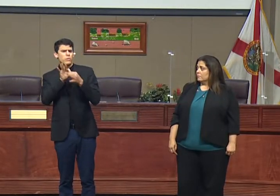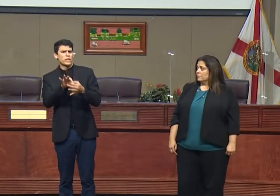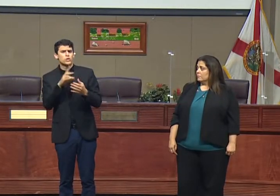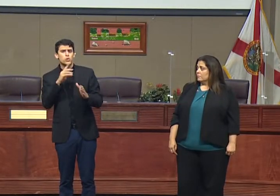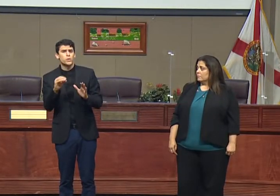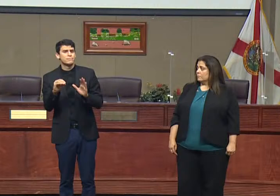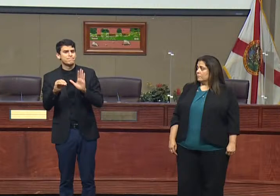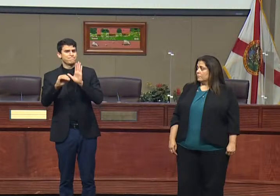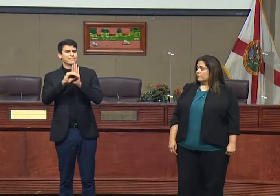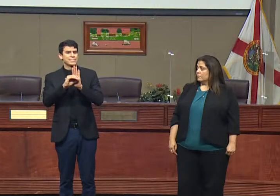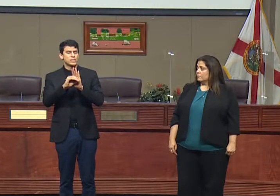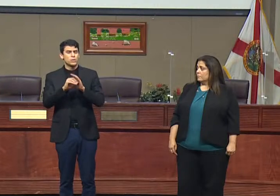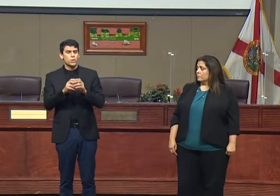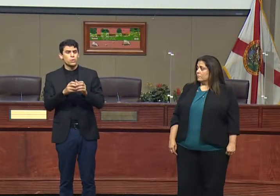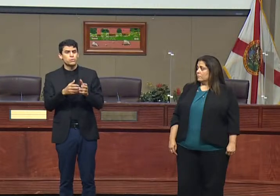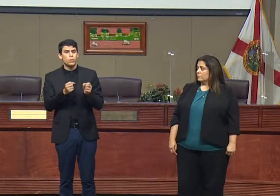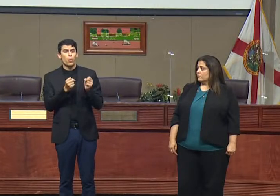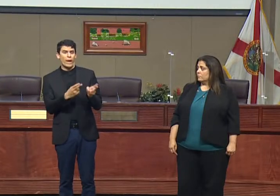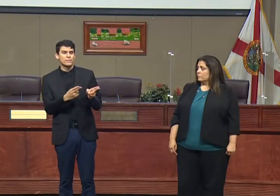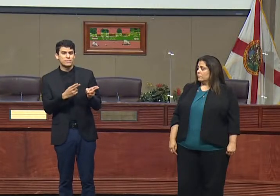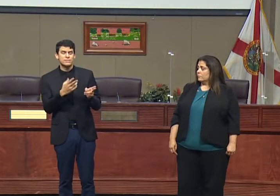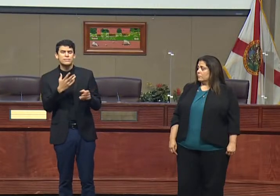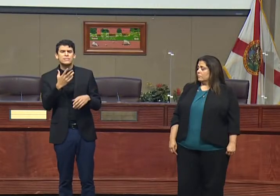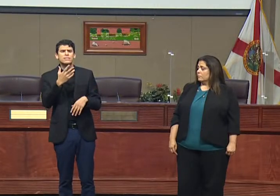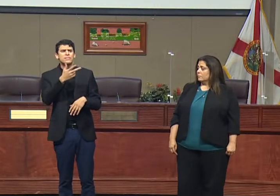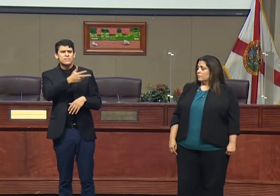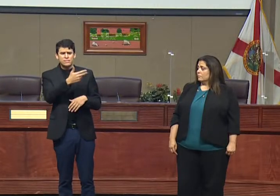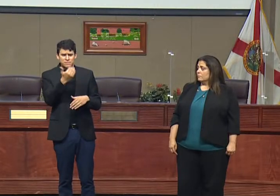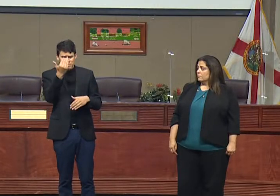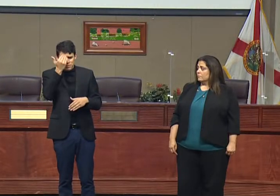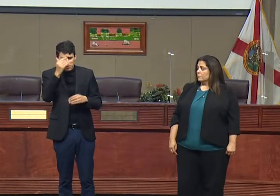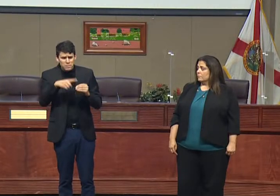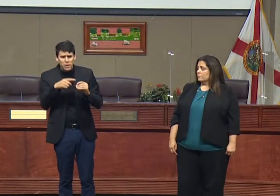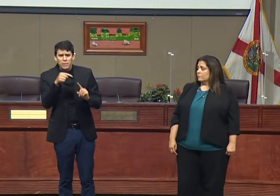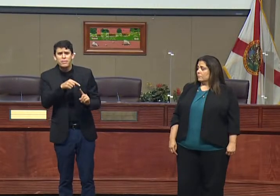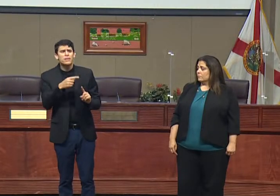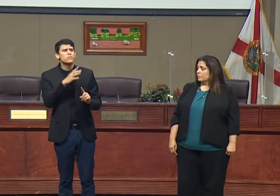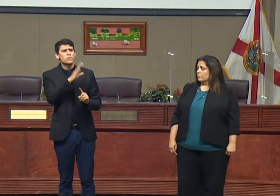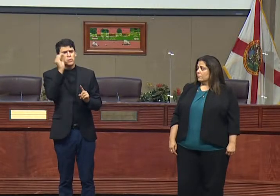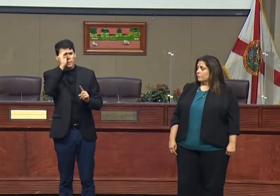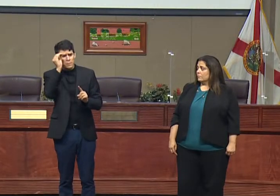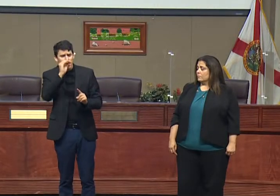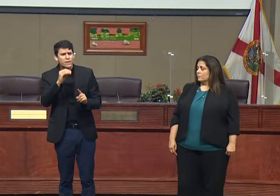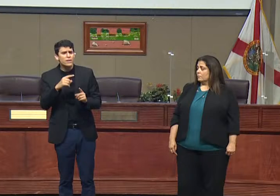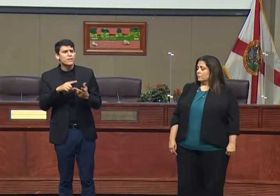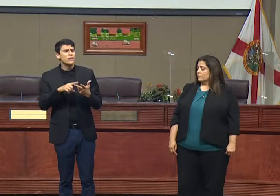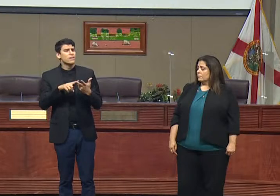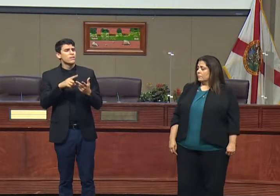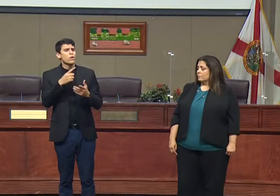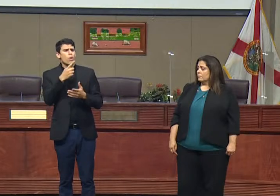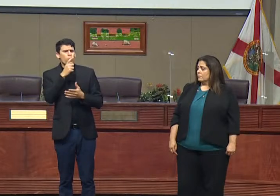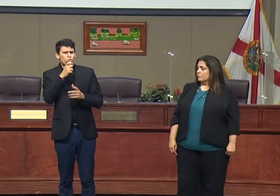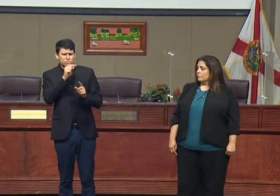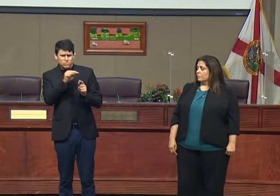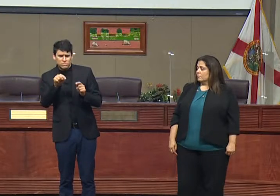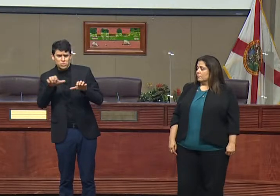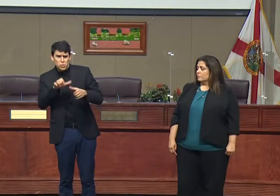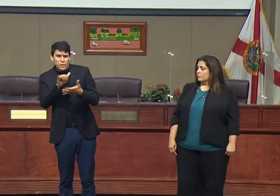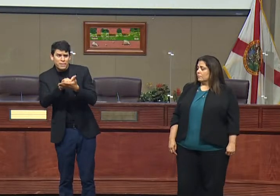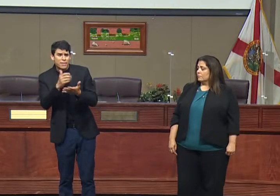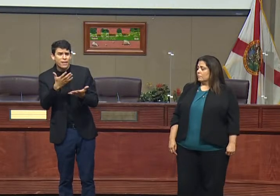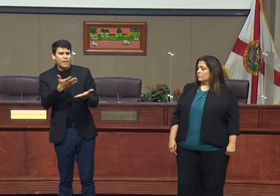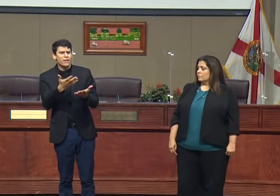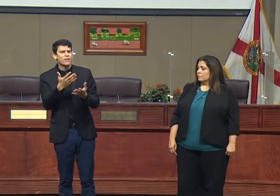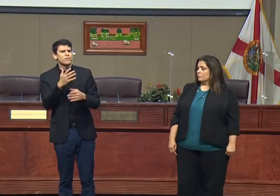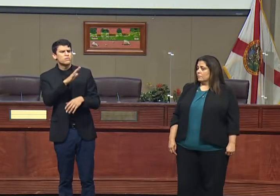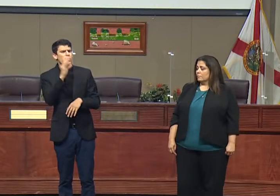¿Tiene conocimiento sobre esto? ¿Cuál es su opinión? ¿Qué les diría? ¿Quiénes están haciendo esto? Y su opinión al